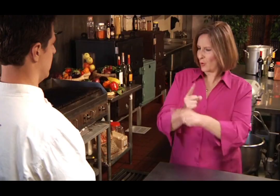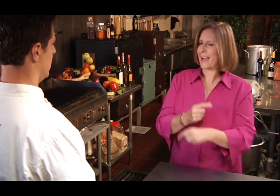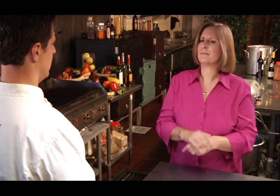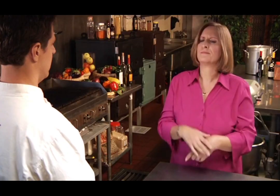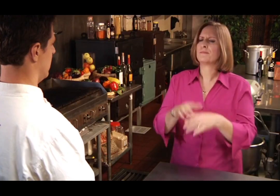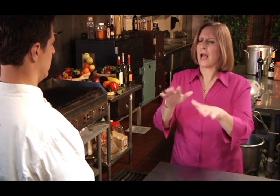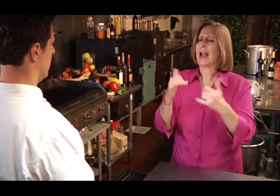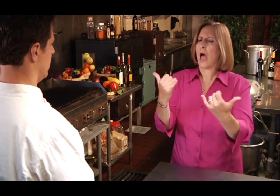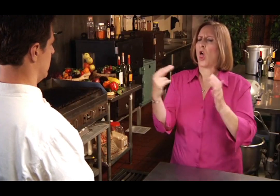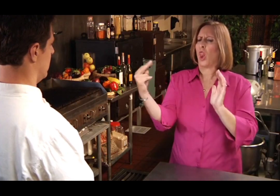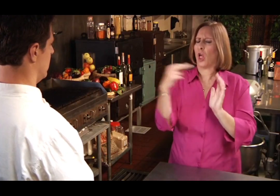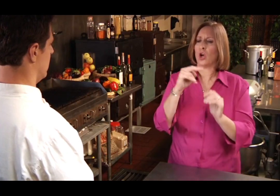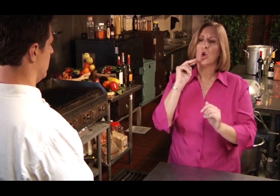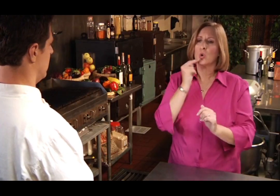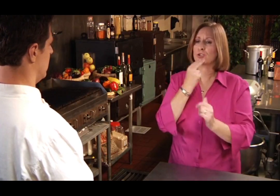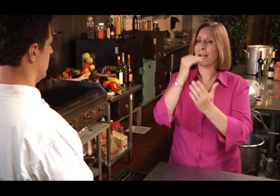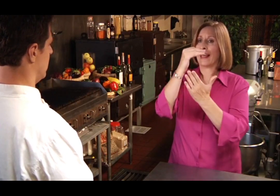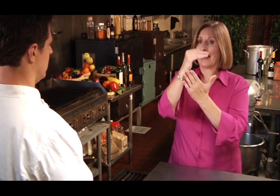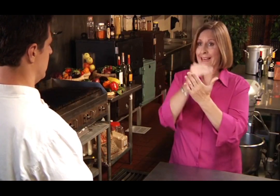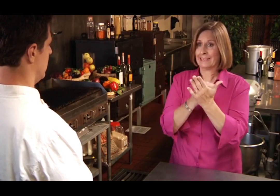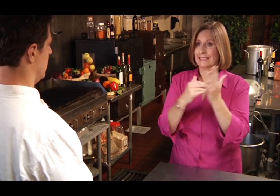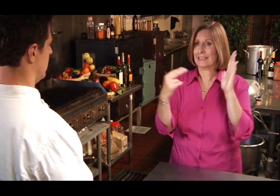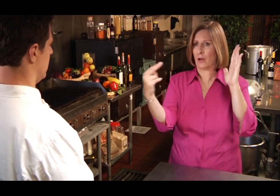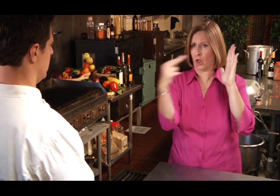You are right. Let's look at the nutrition list.